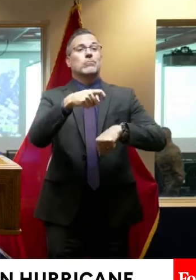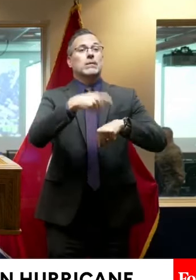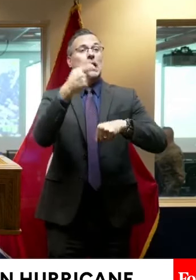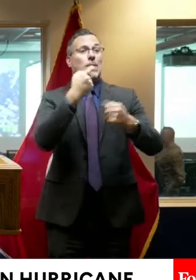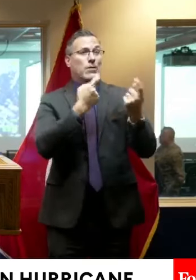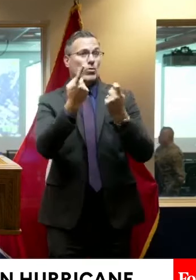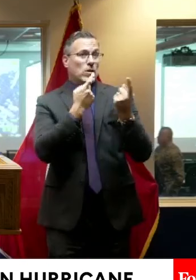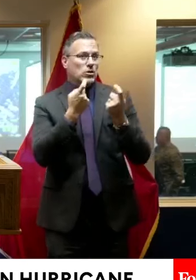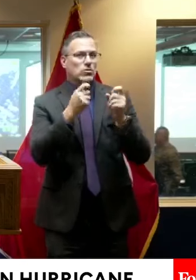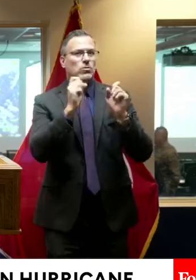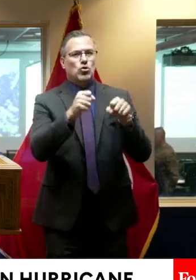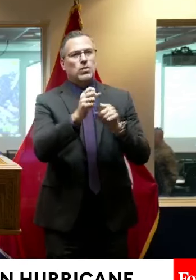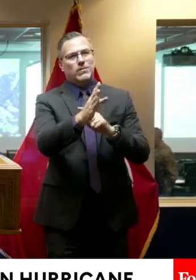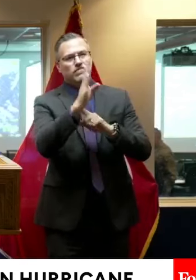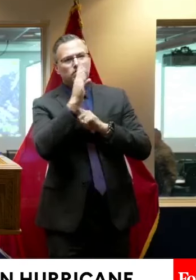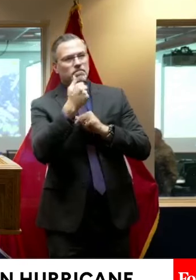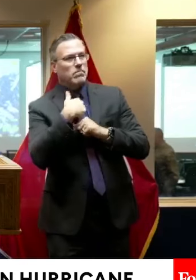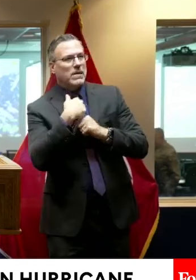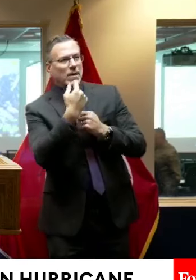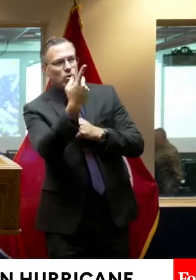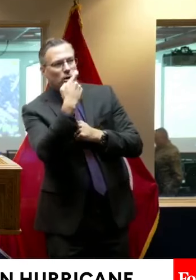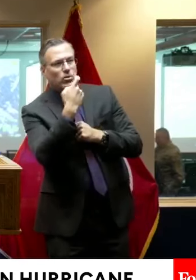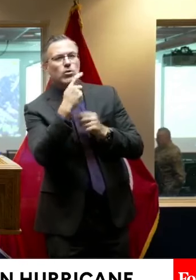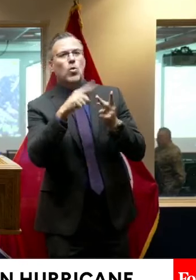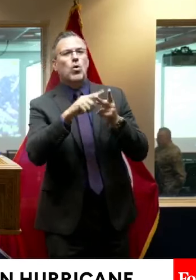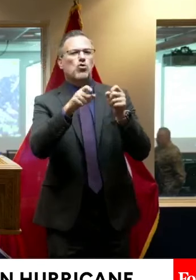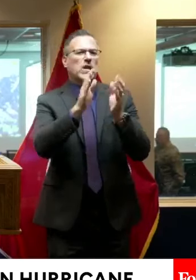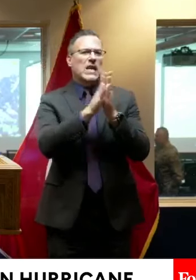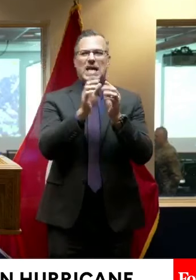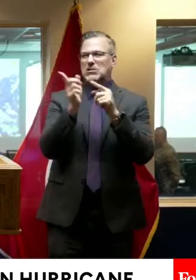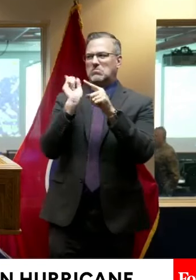me or anybody that's here today. So